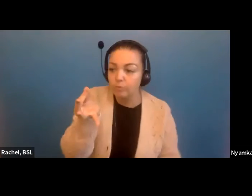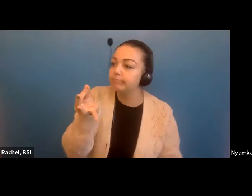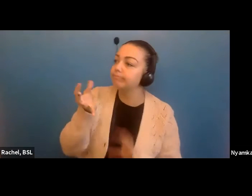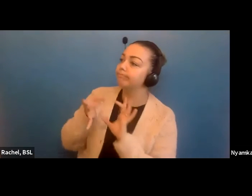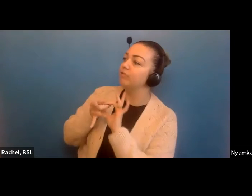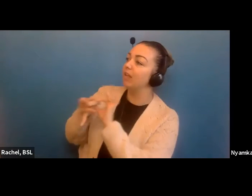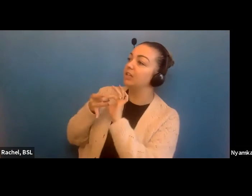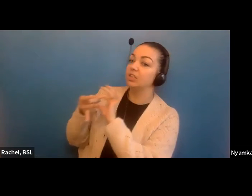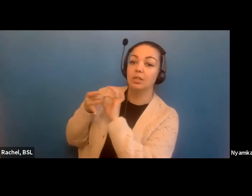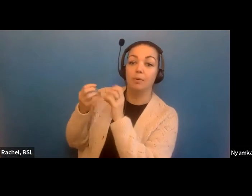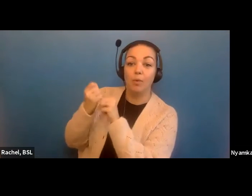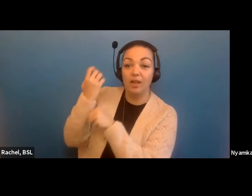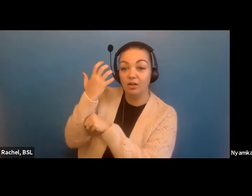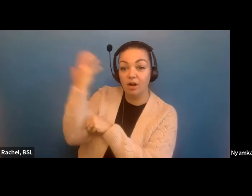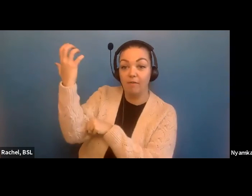agencies and